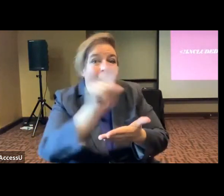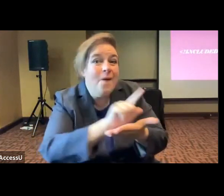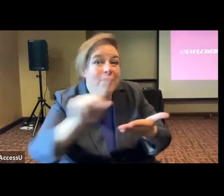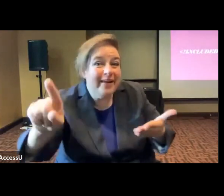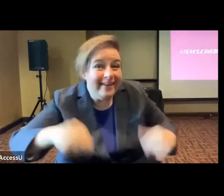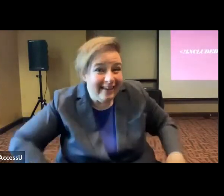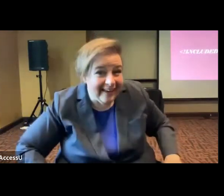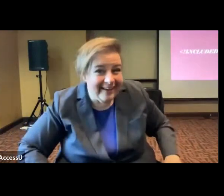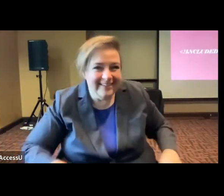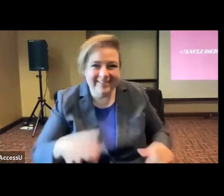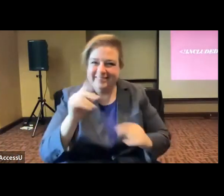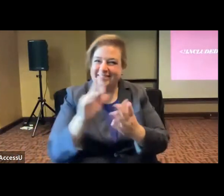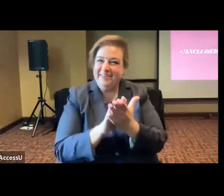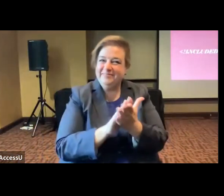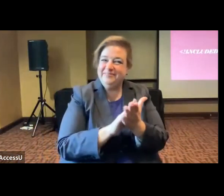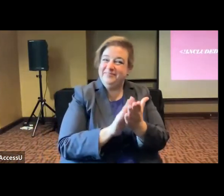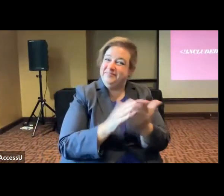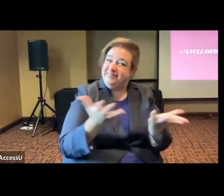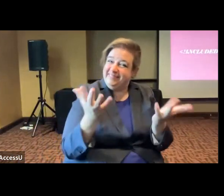So